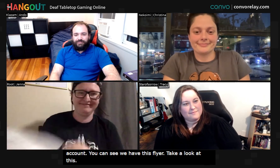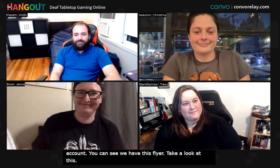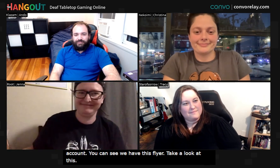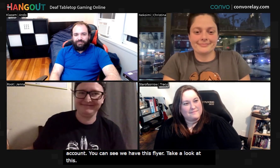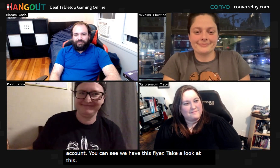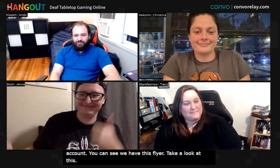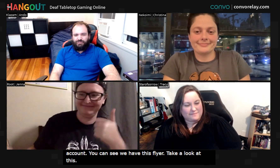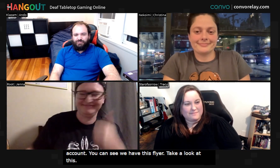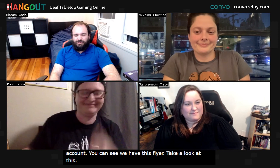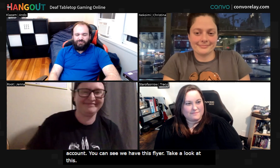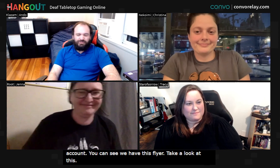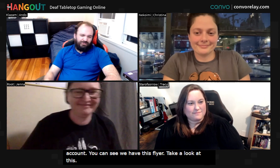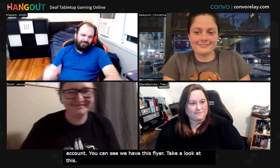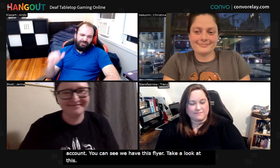All right.